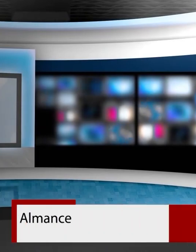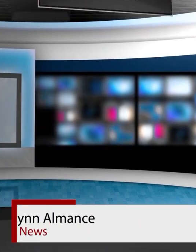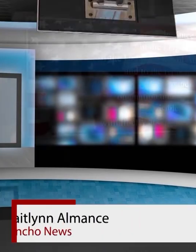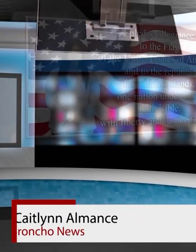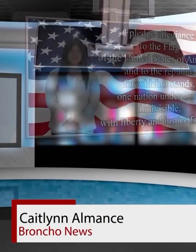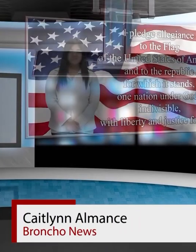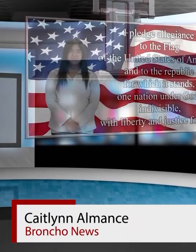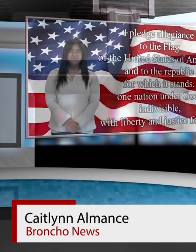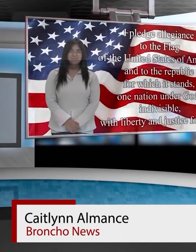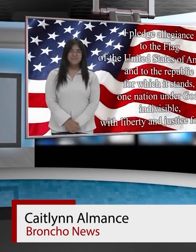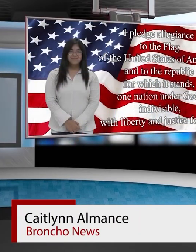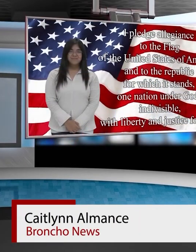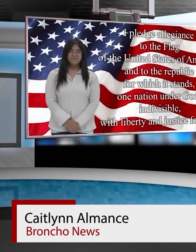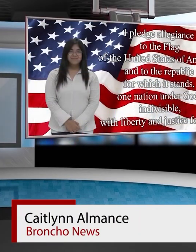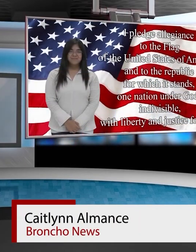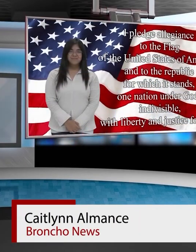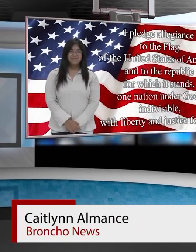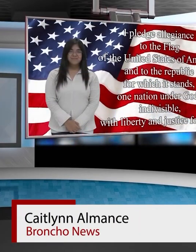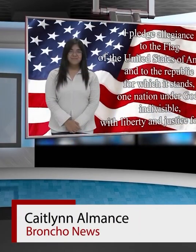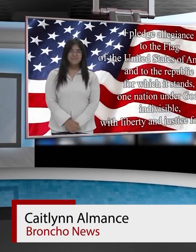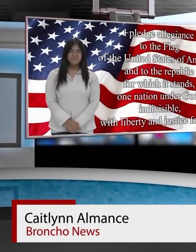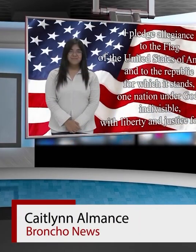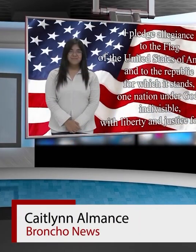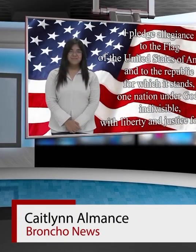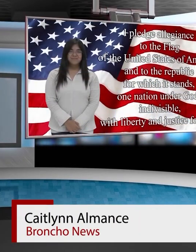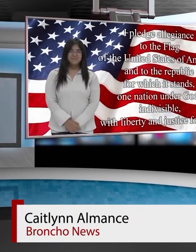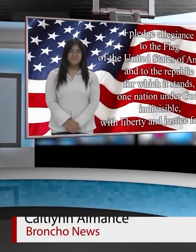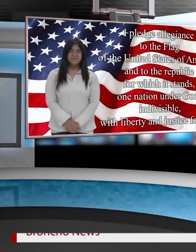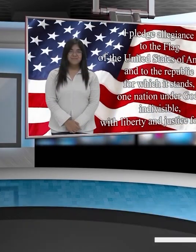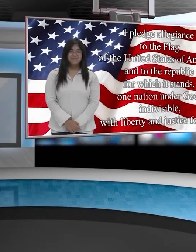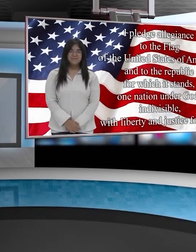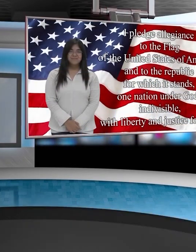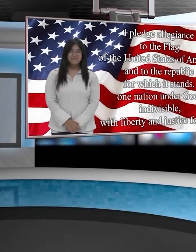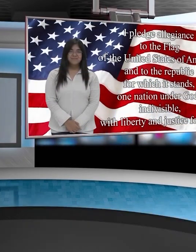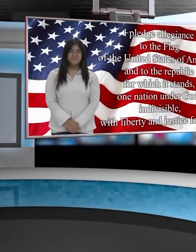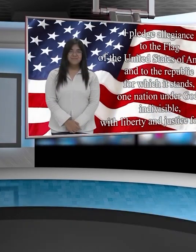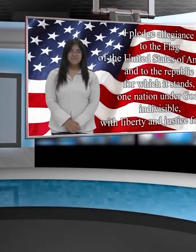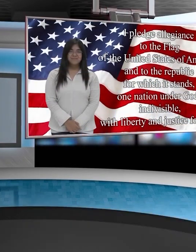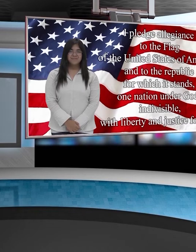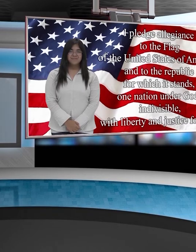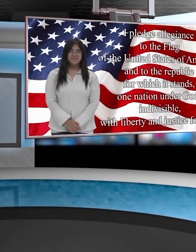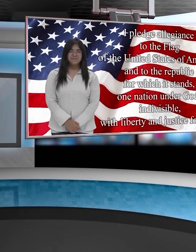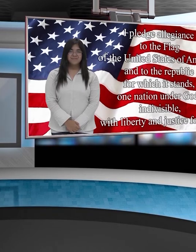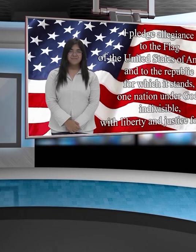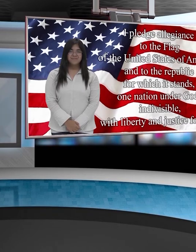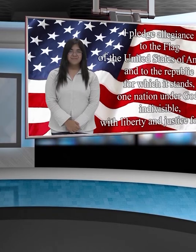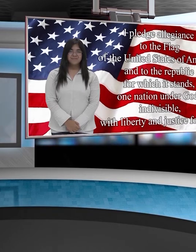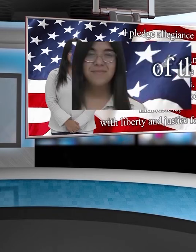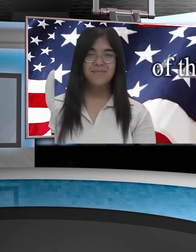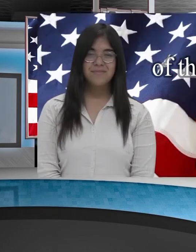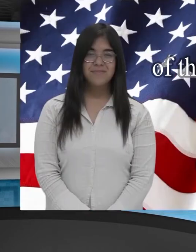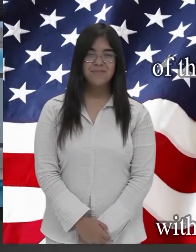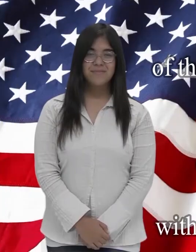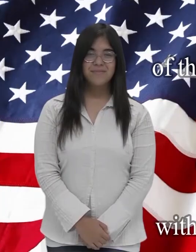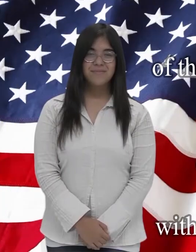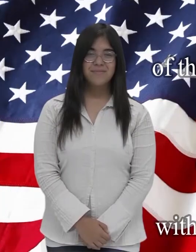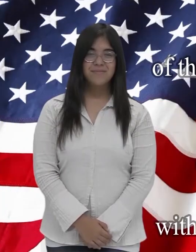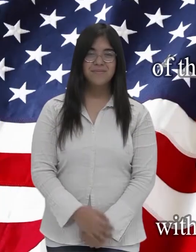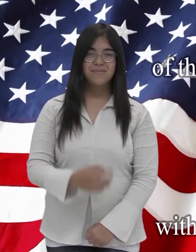Good afternoon, Broncos. We only have 4 days until we are off for Thanksgiving break, so that's super exciting. If you could please stand for the pledges. I